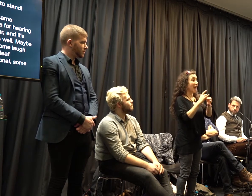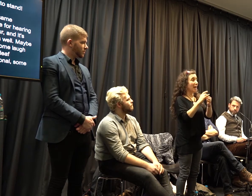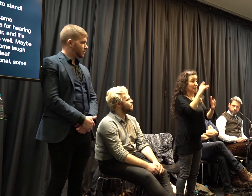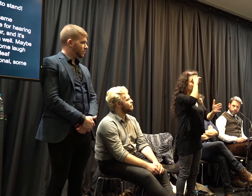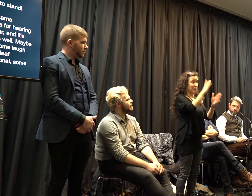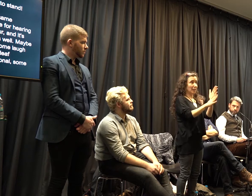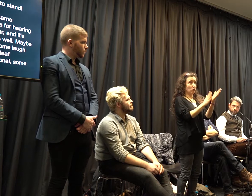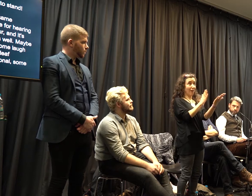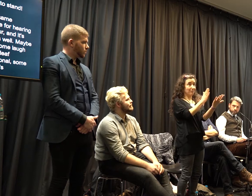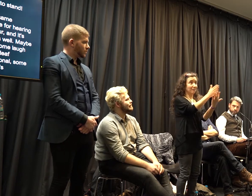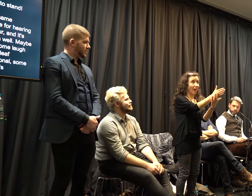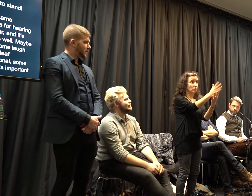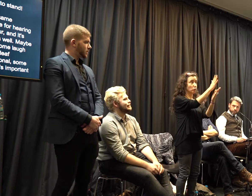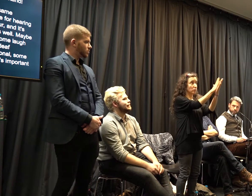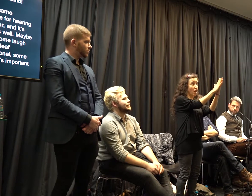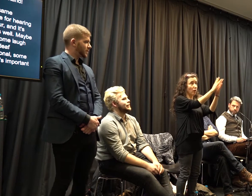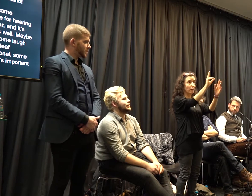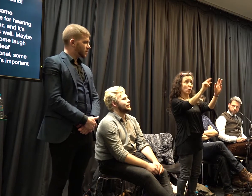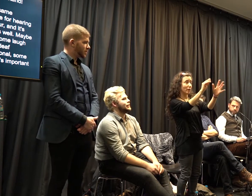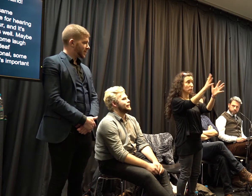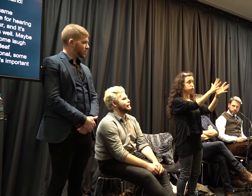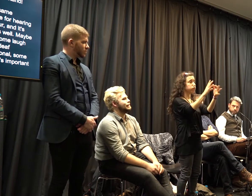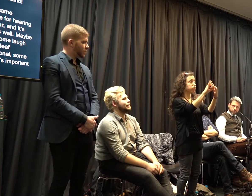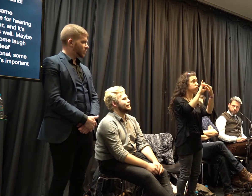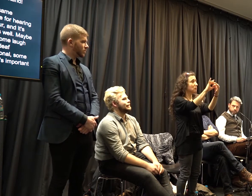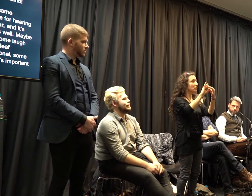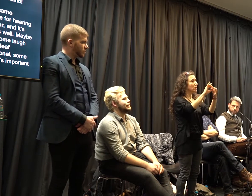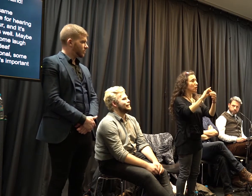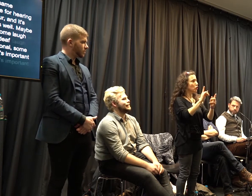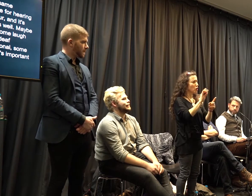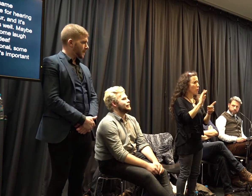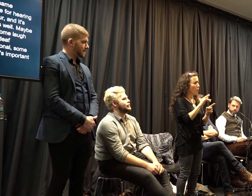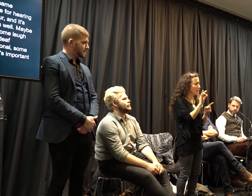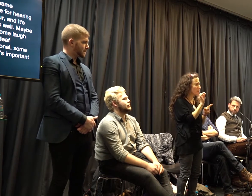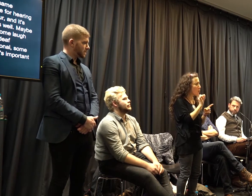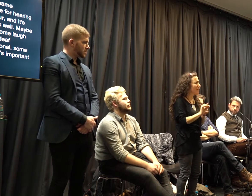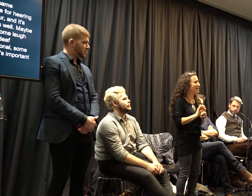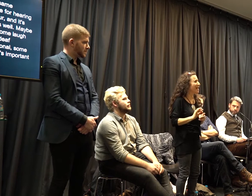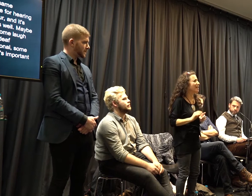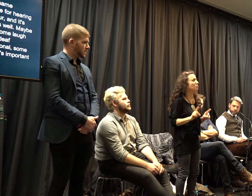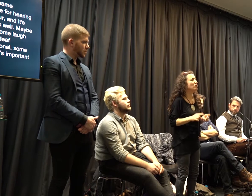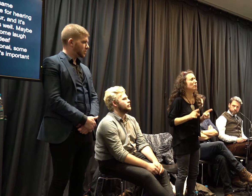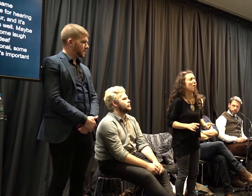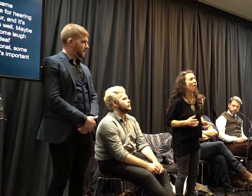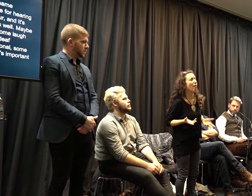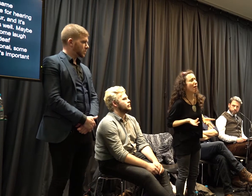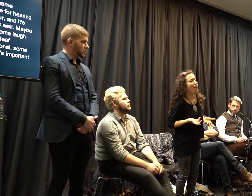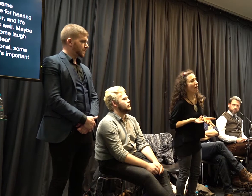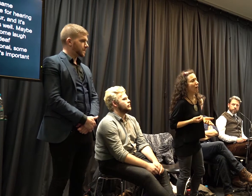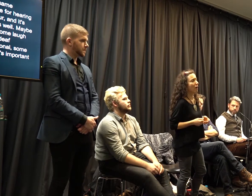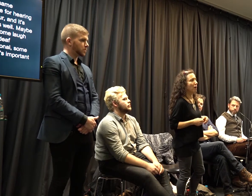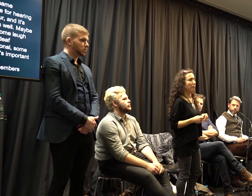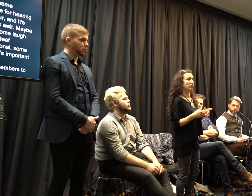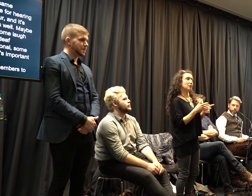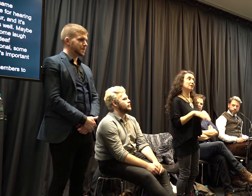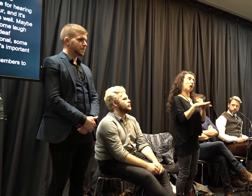for deaf and hearing audience members to access the same performance and go on the same emotional